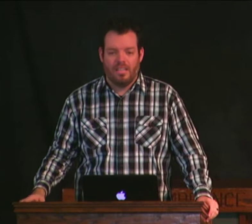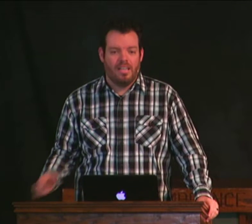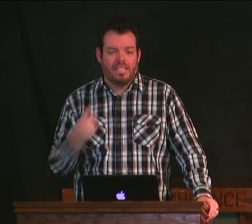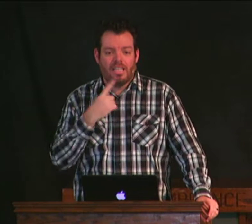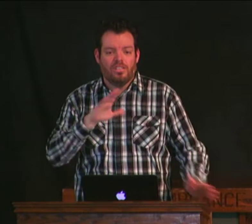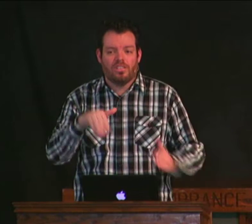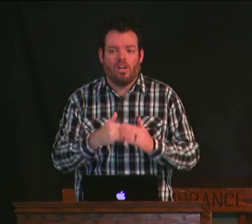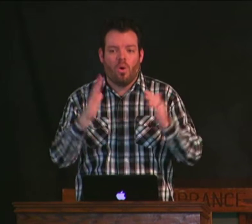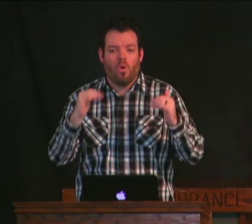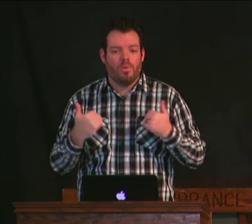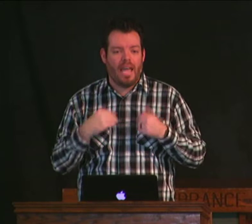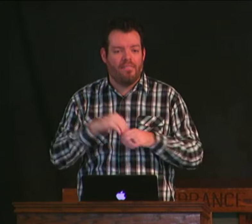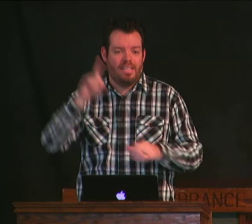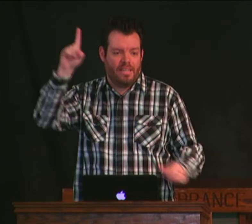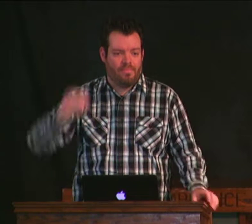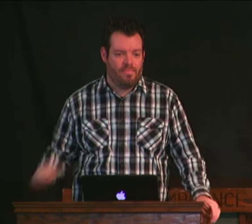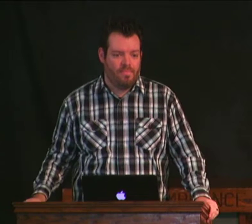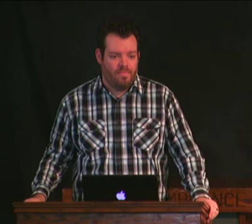And it tells us all the hope we have in Him.